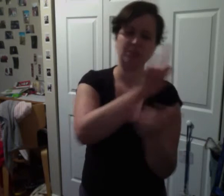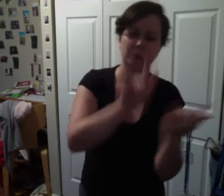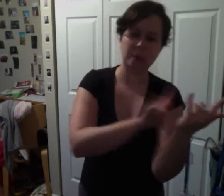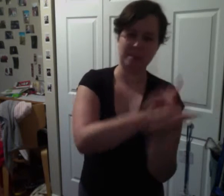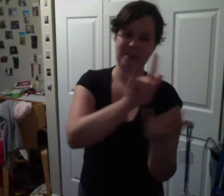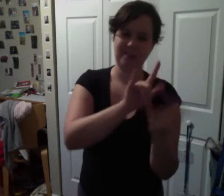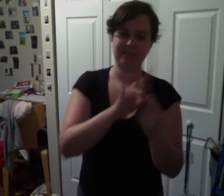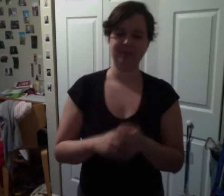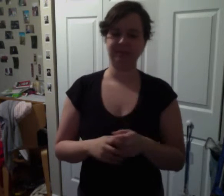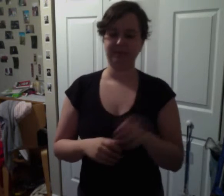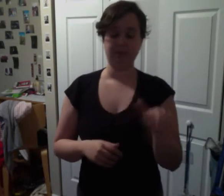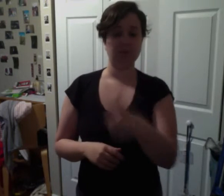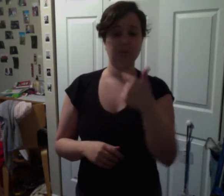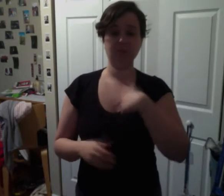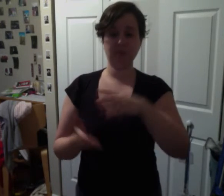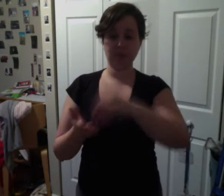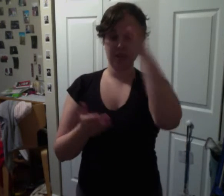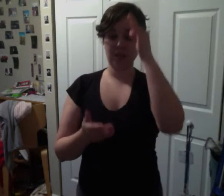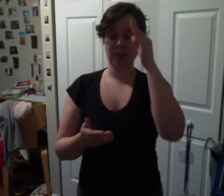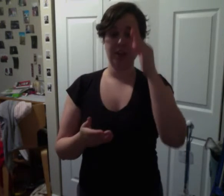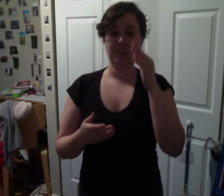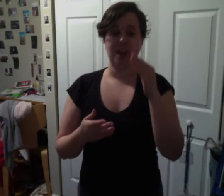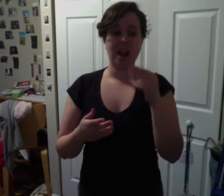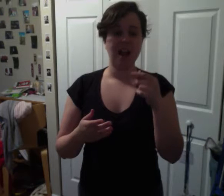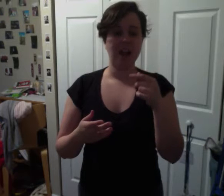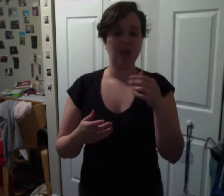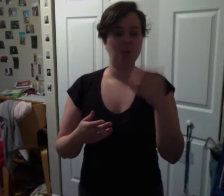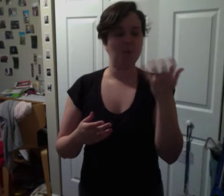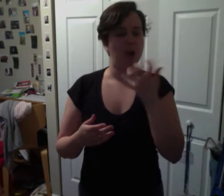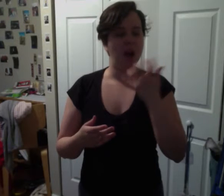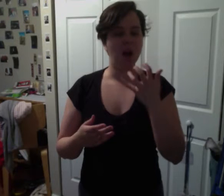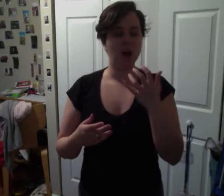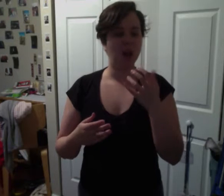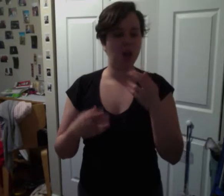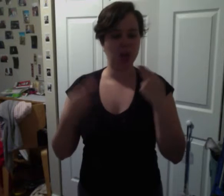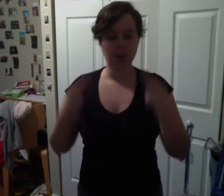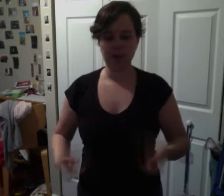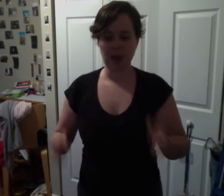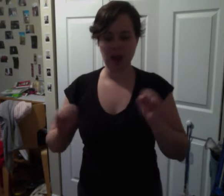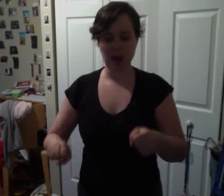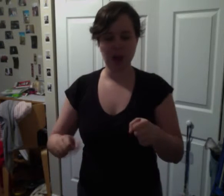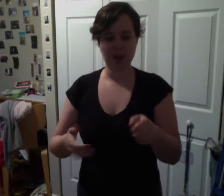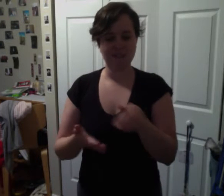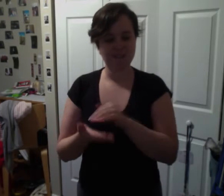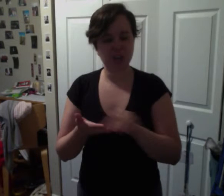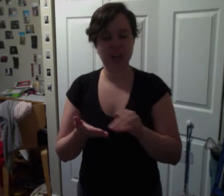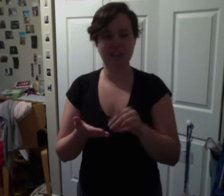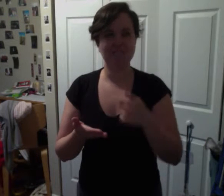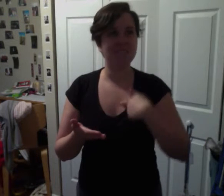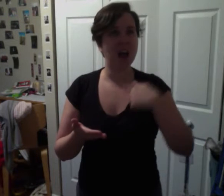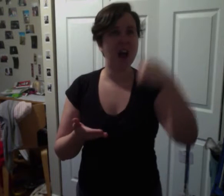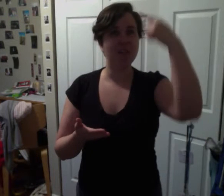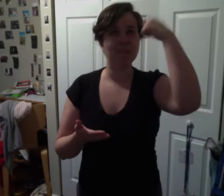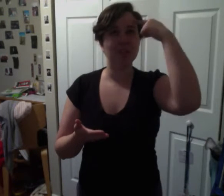unimaginable capacity for the human spirit to forgive. I've learned about resilience, and I've learned about strength. Like an interview